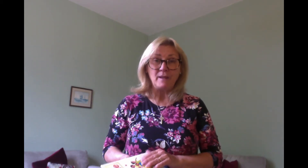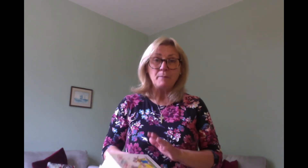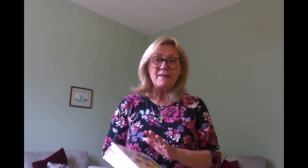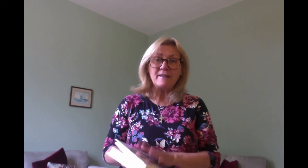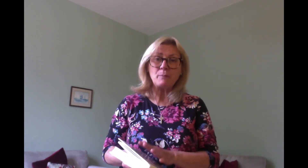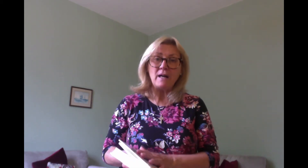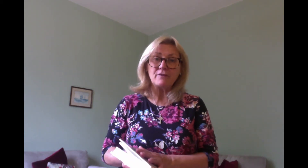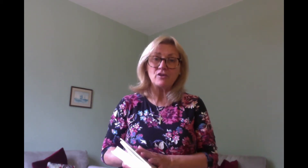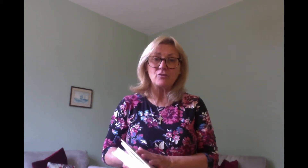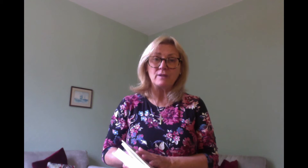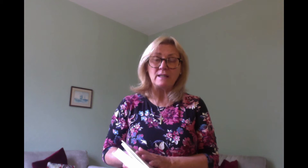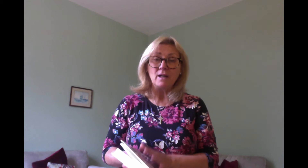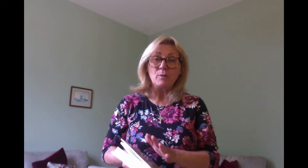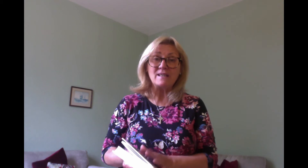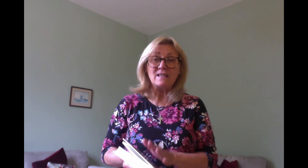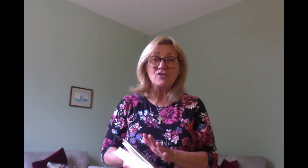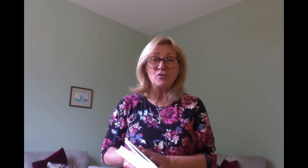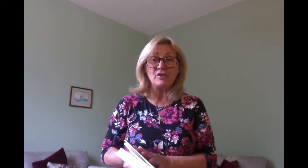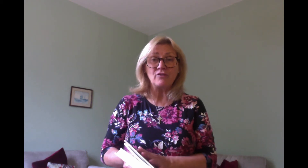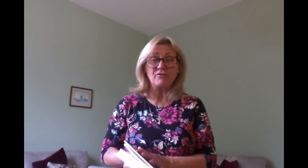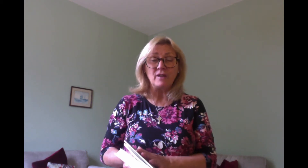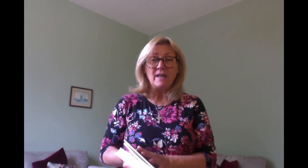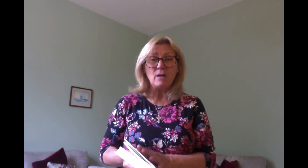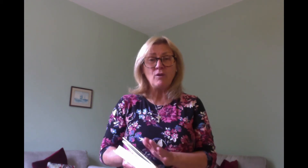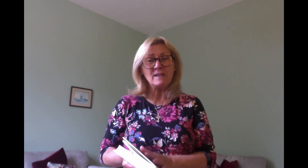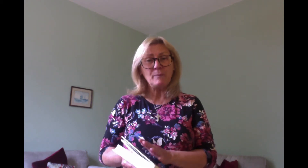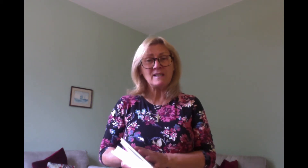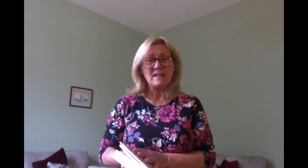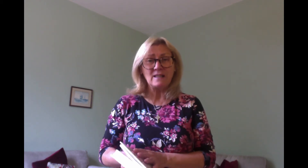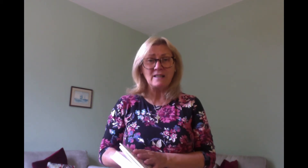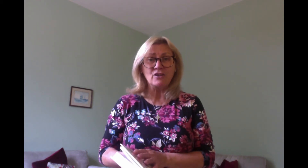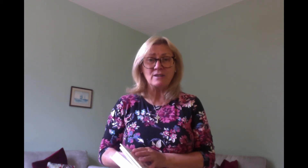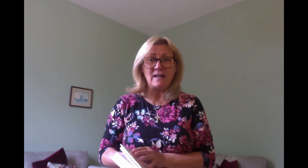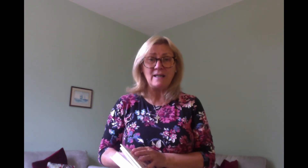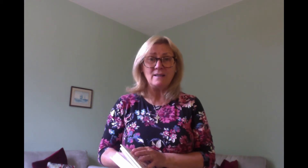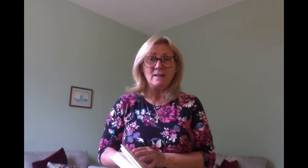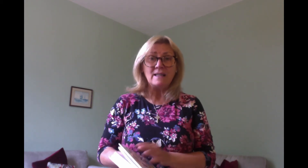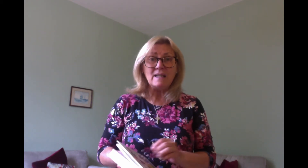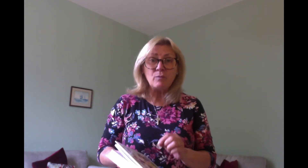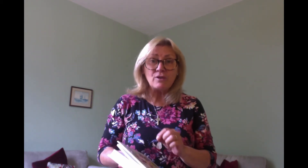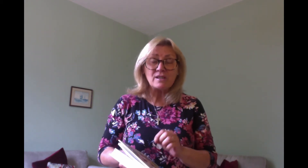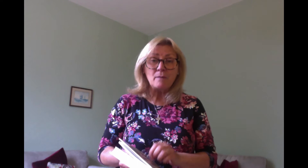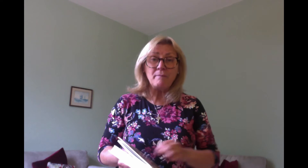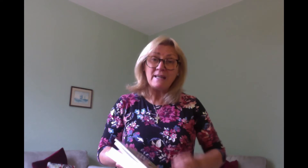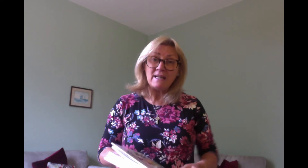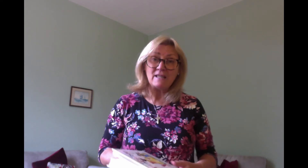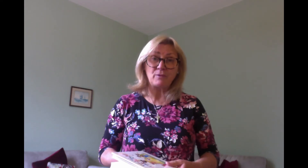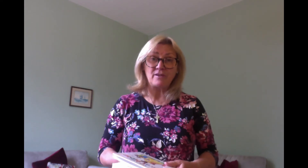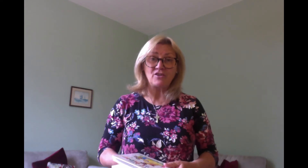But in this part of the story, we see that Joseph, he wasn't a particularly good guy. He was making his brothers